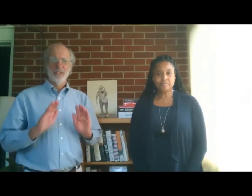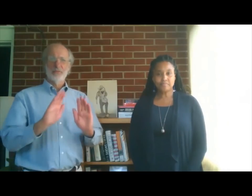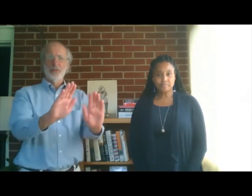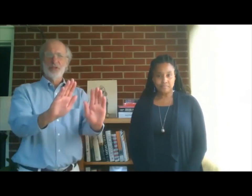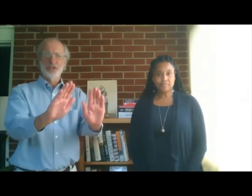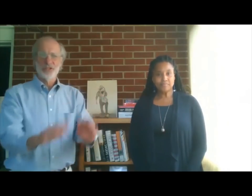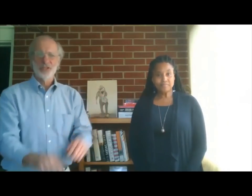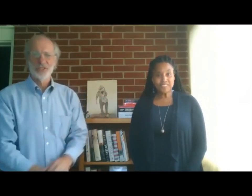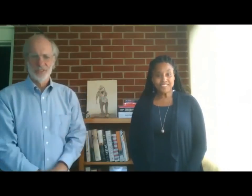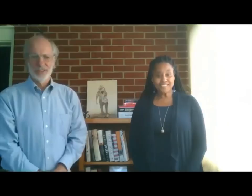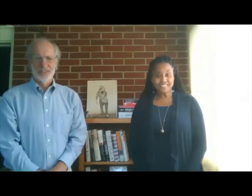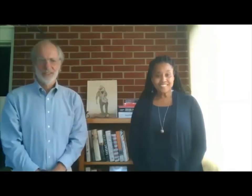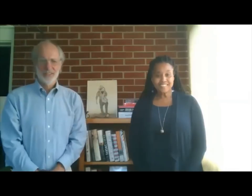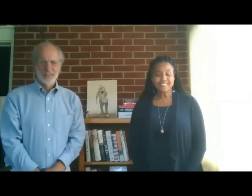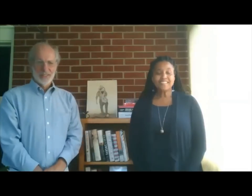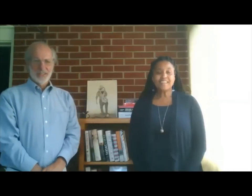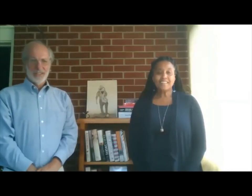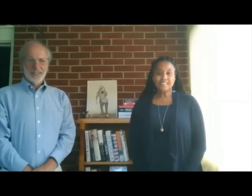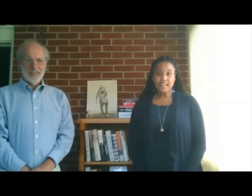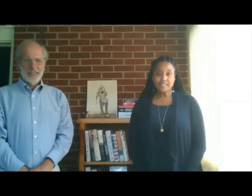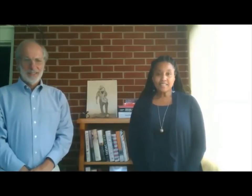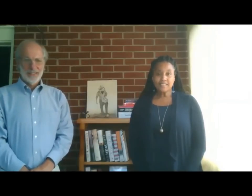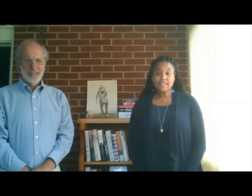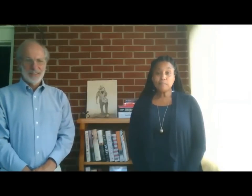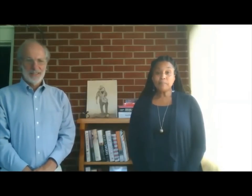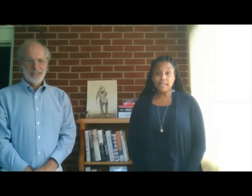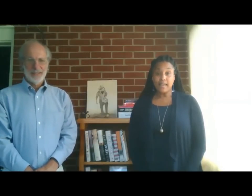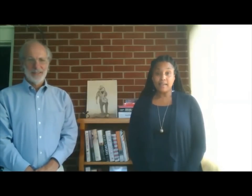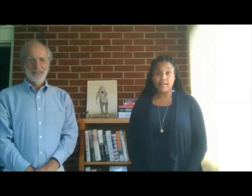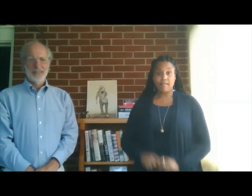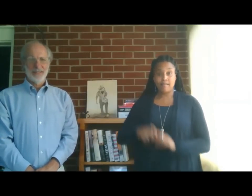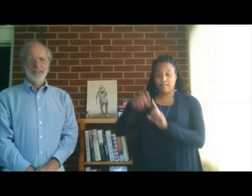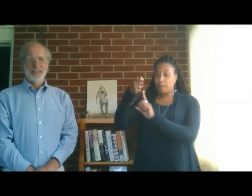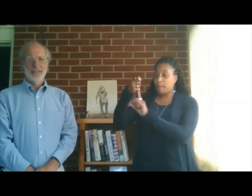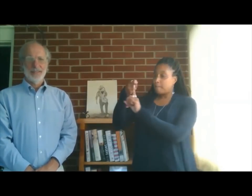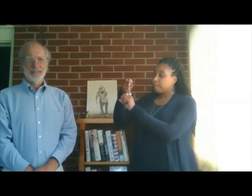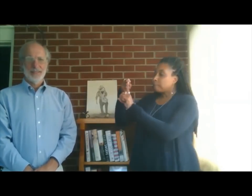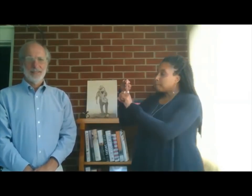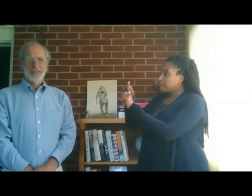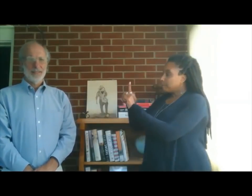That's right. Push. Good. Next is banana.